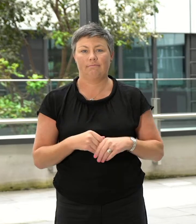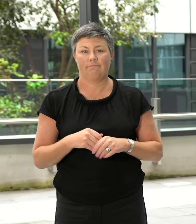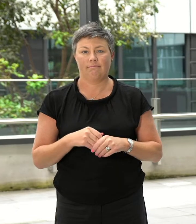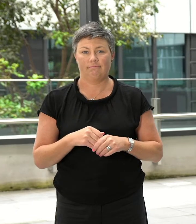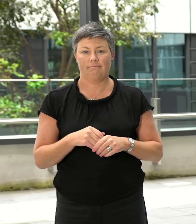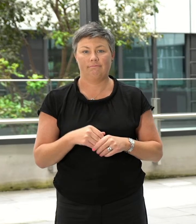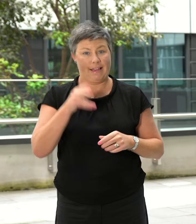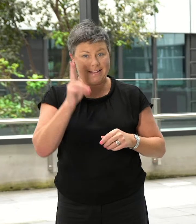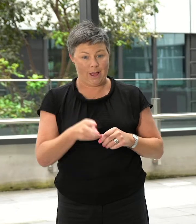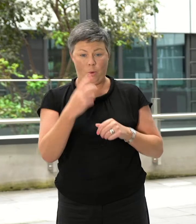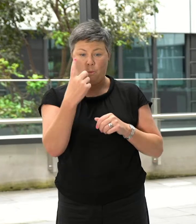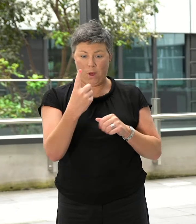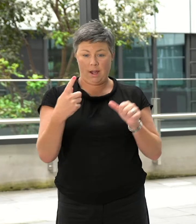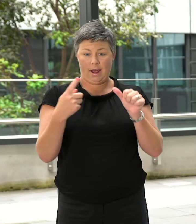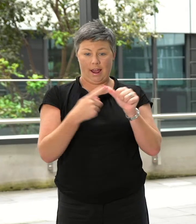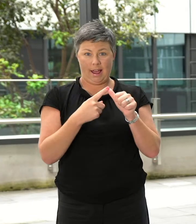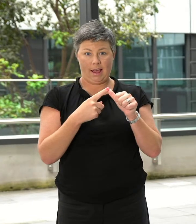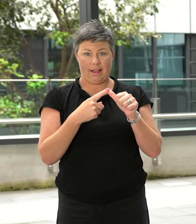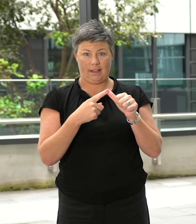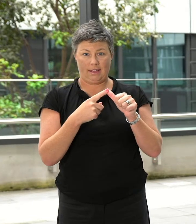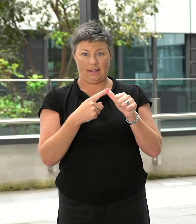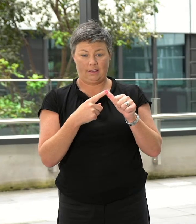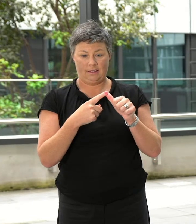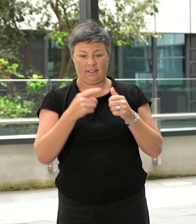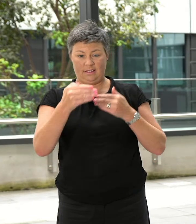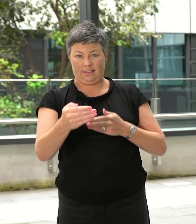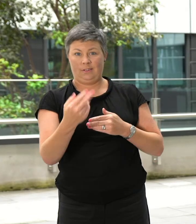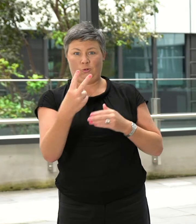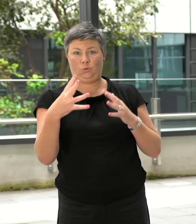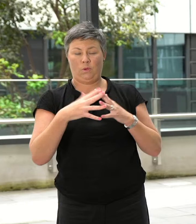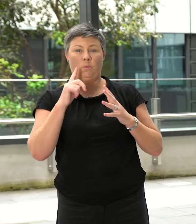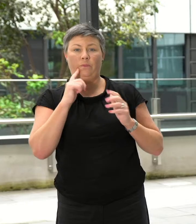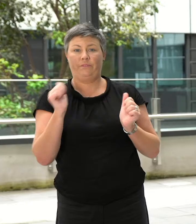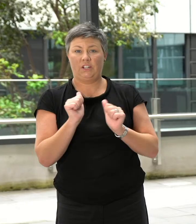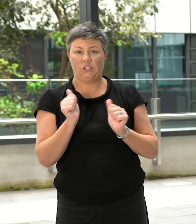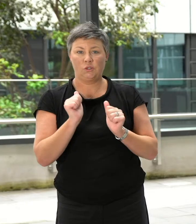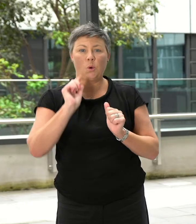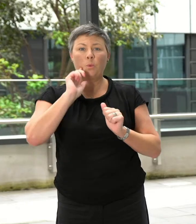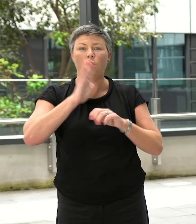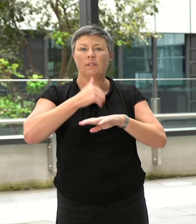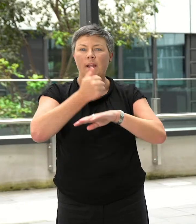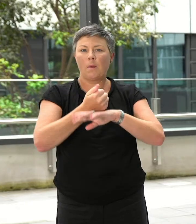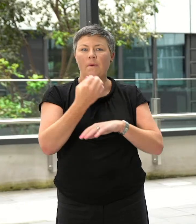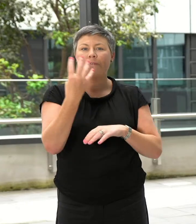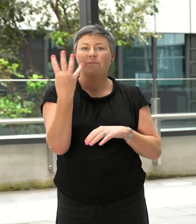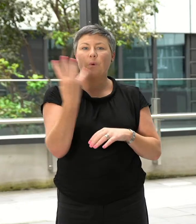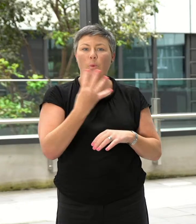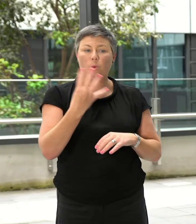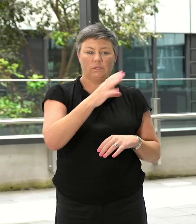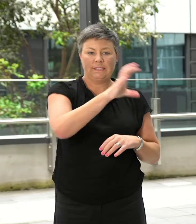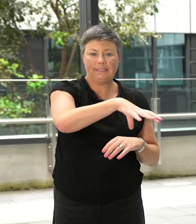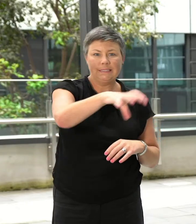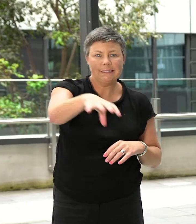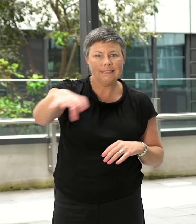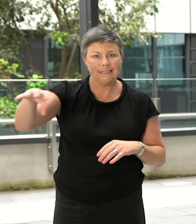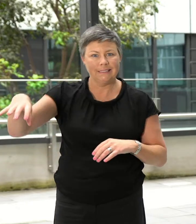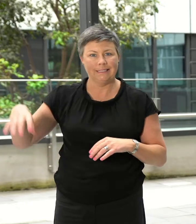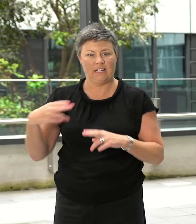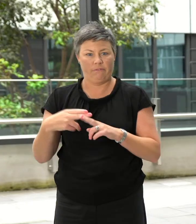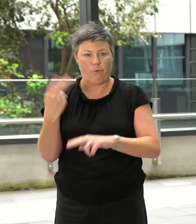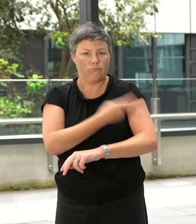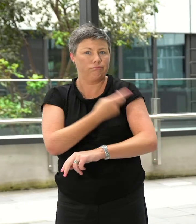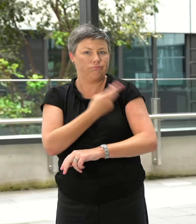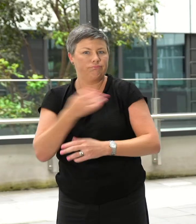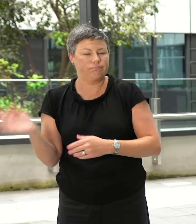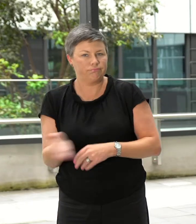vaccine within the fortnight. We're standing up another 14 sites this week on top of the 17 that we already have. And we've